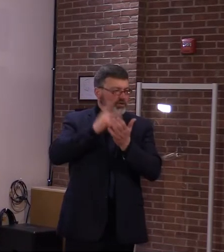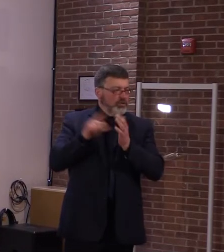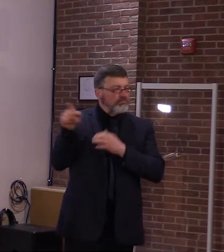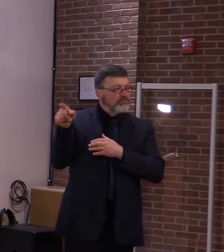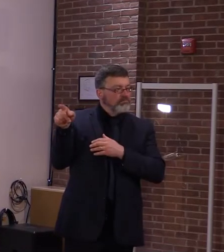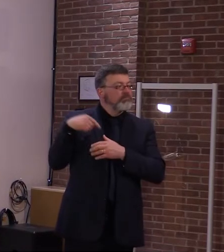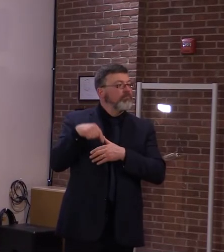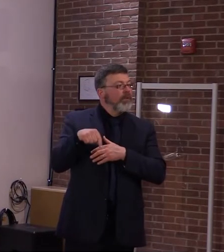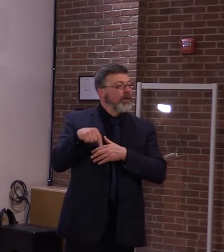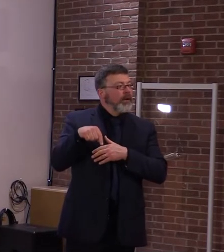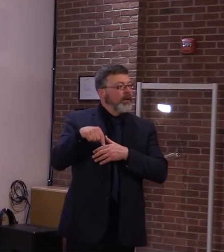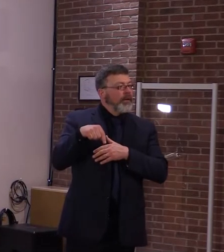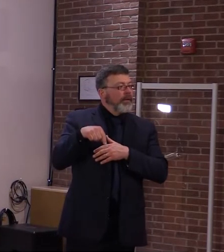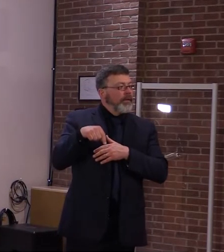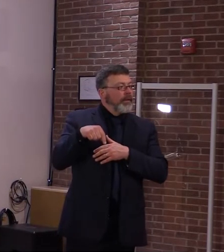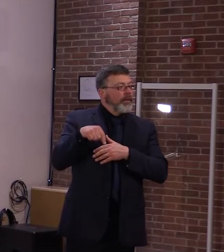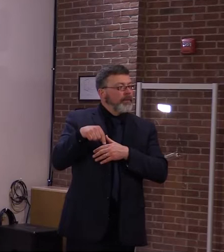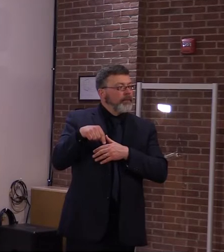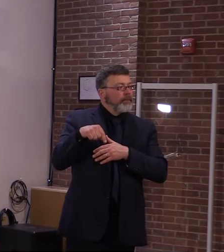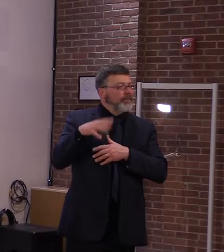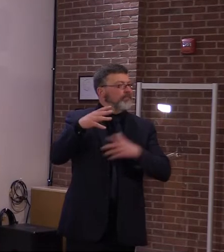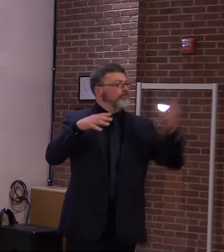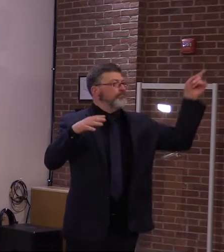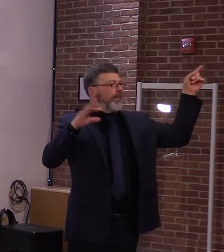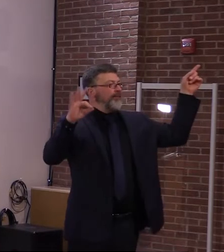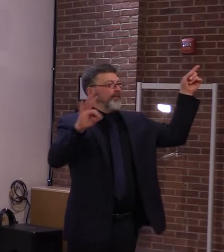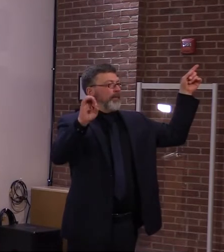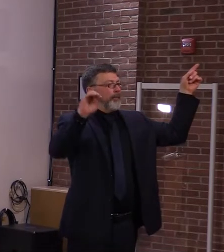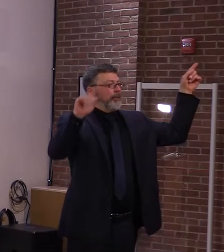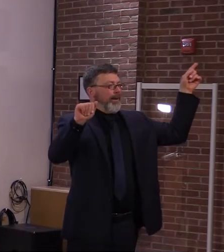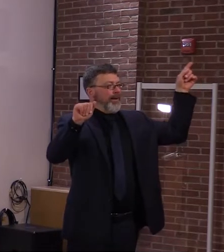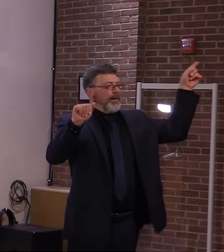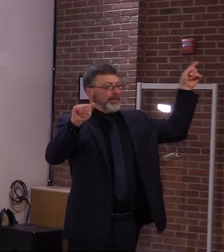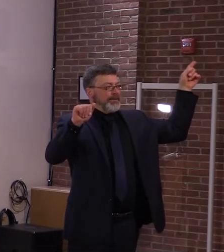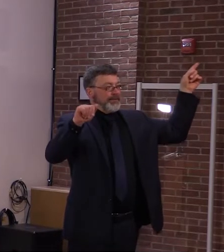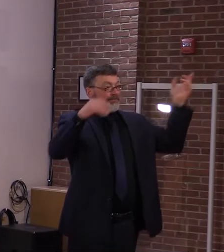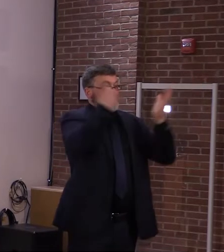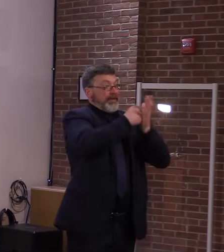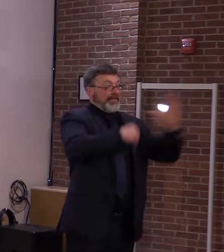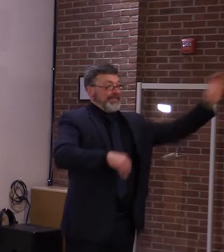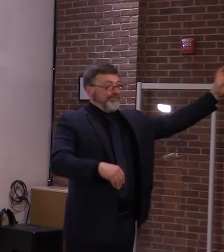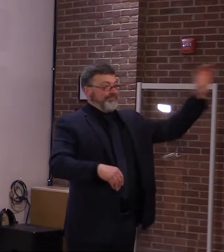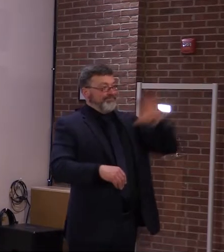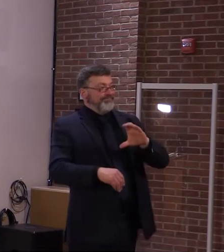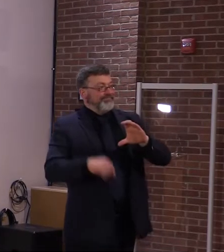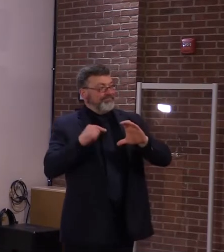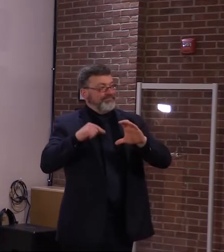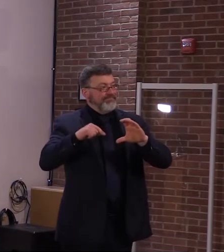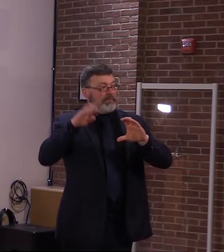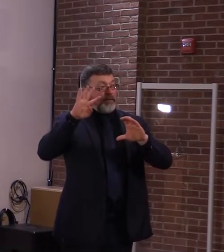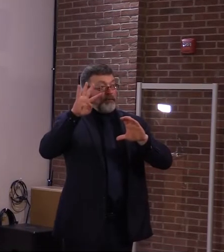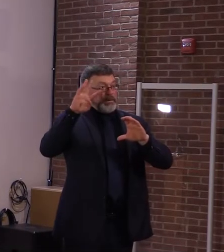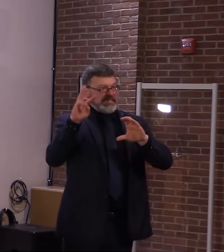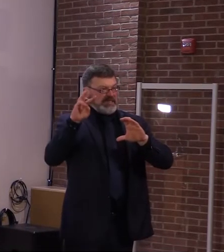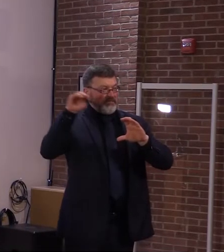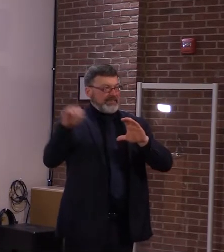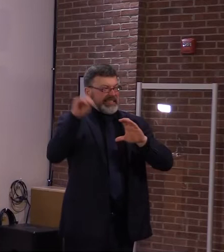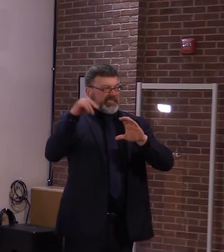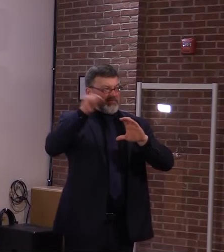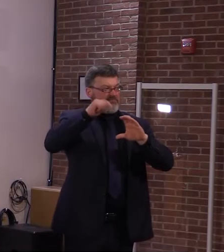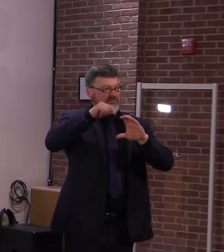you could give us a little information on that. Can that money be used to purchase motels, or is that just going to